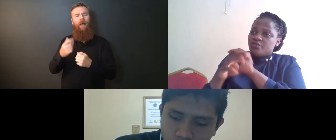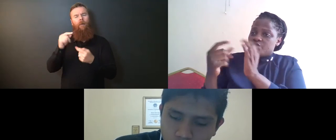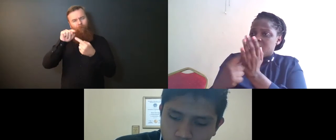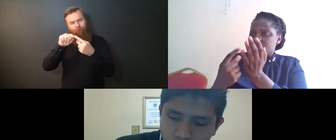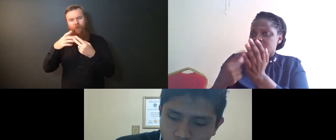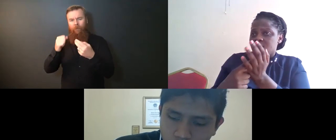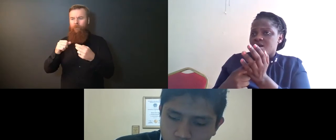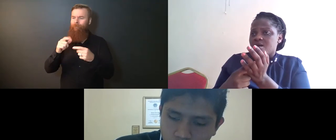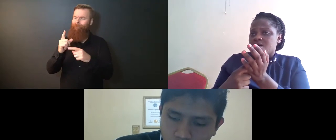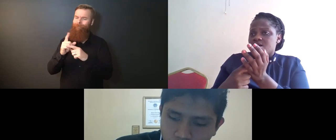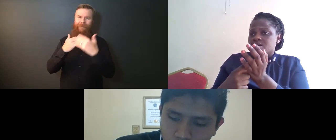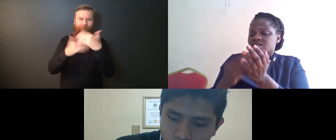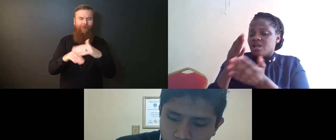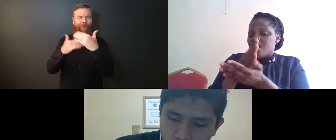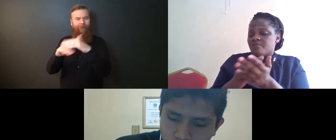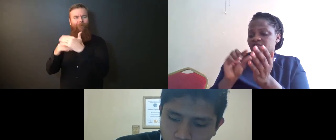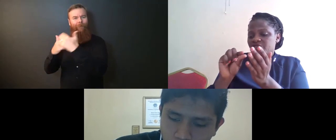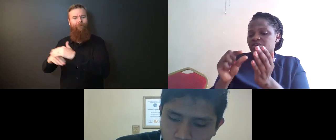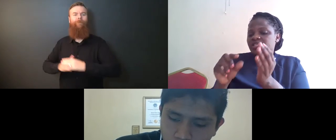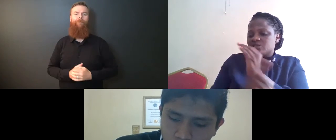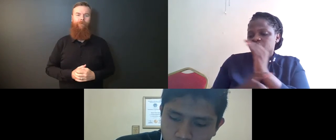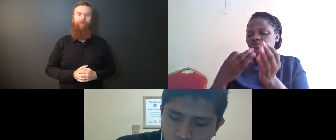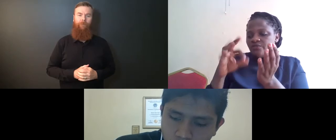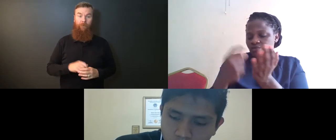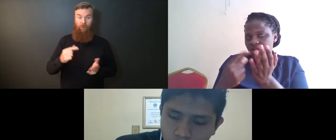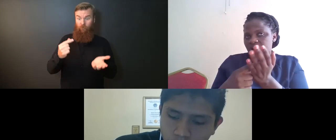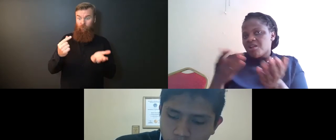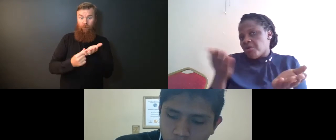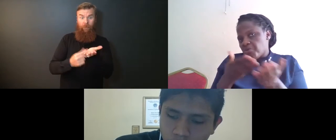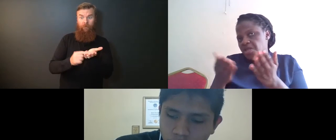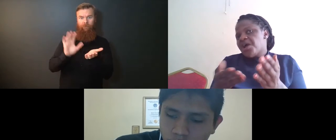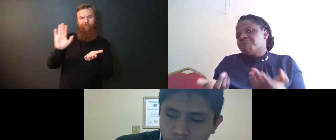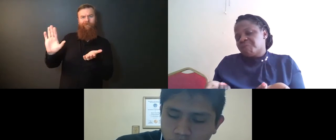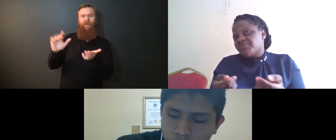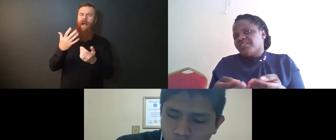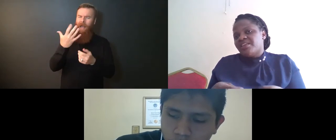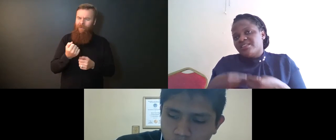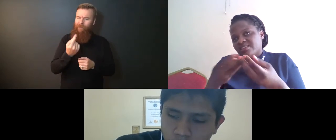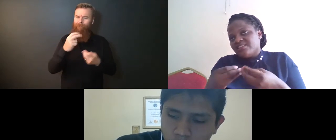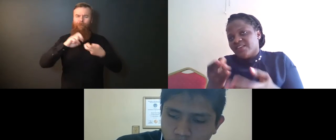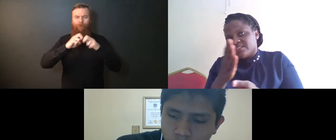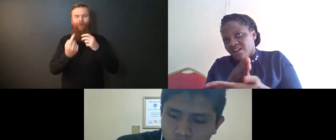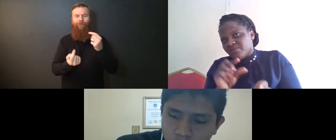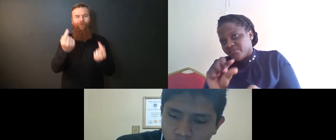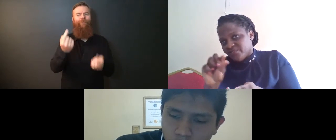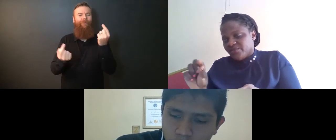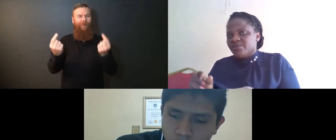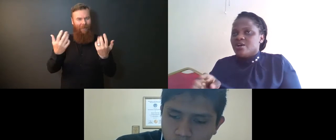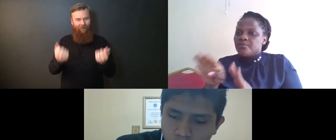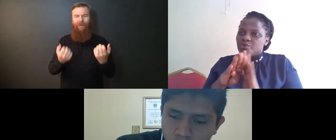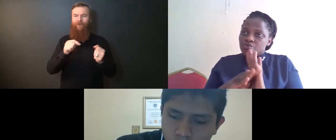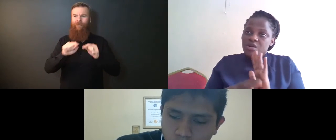has handled a few issues in a few districts around Uganda